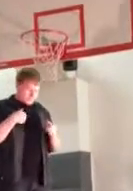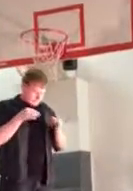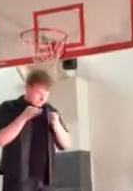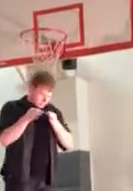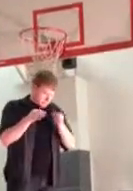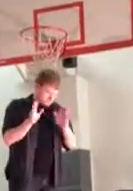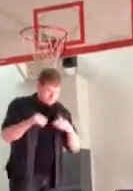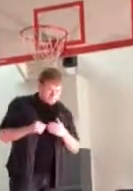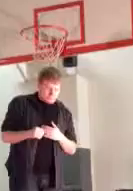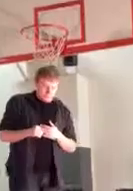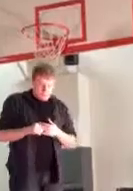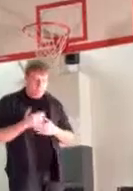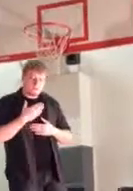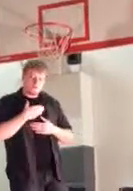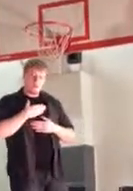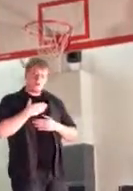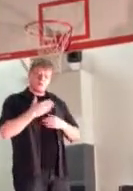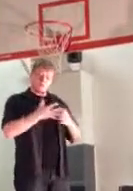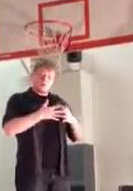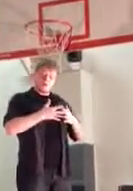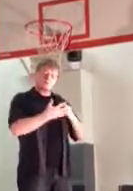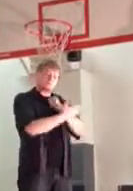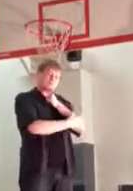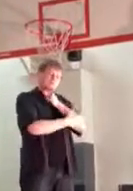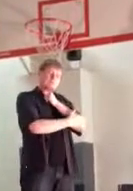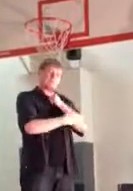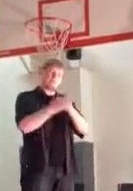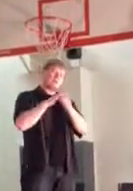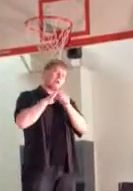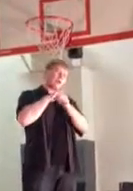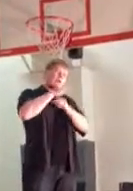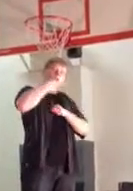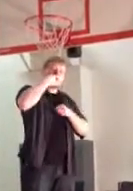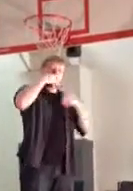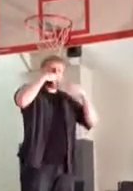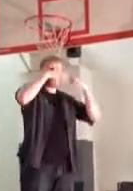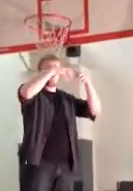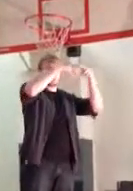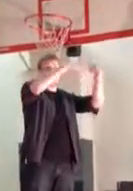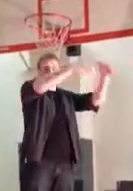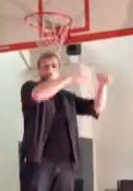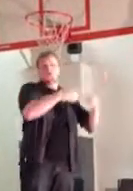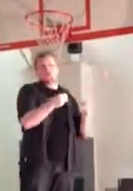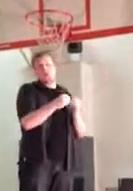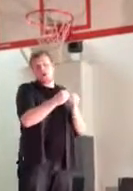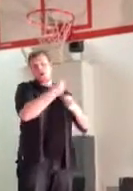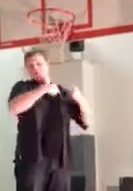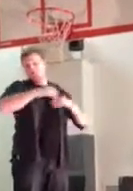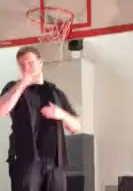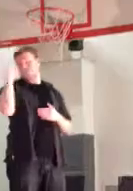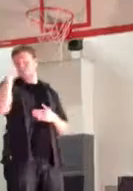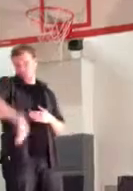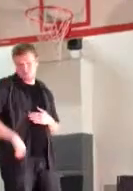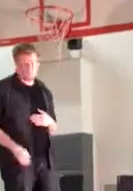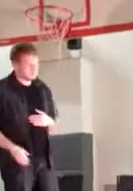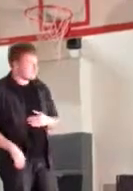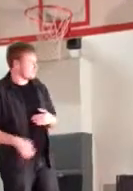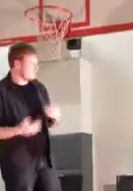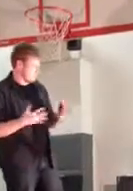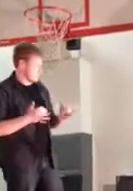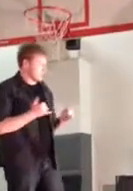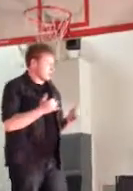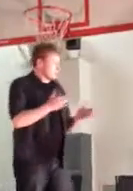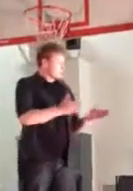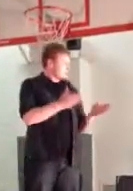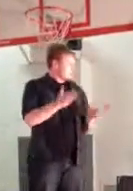And he's like, okay, just cool down, let me explain. In America, there's plenty of hearing people. Yeah, there's plenty